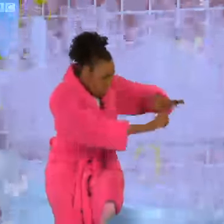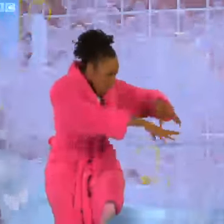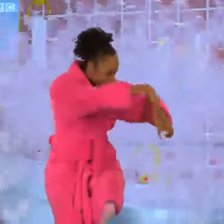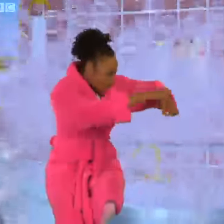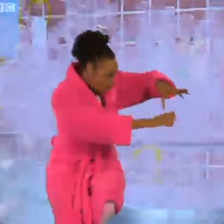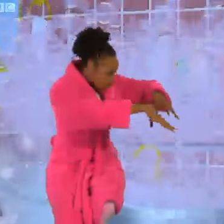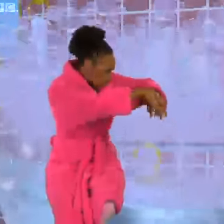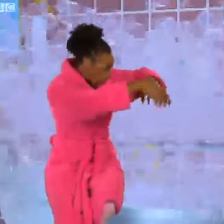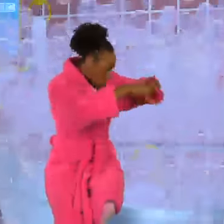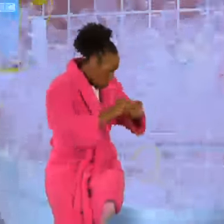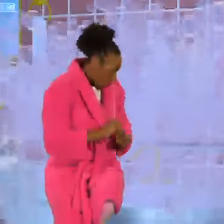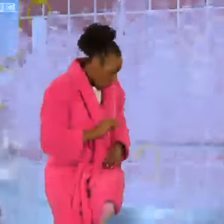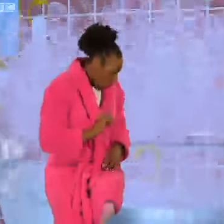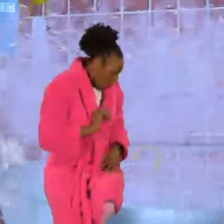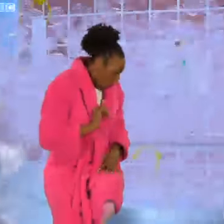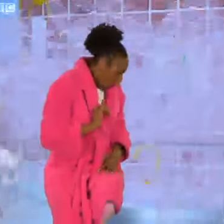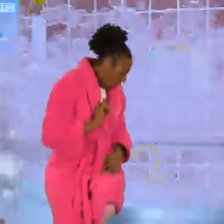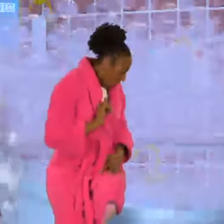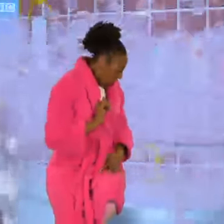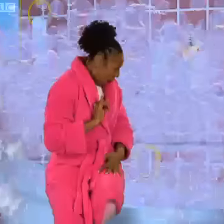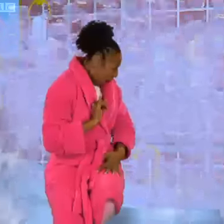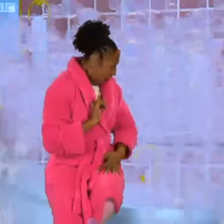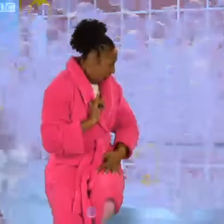as the burbling, foaming bath bubbles did swell.